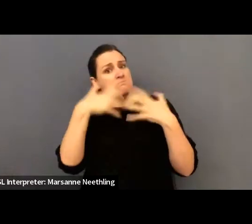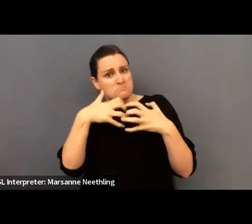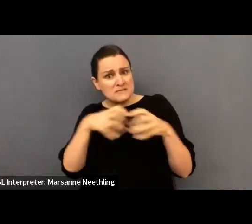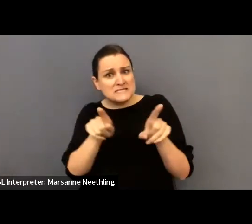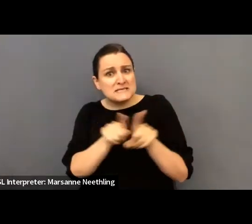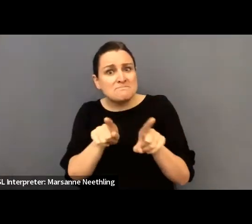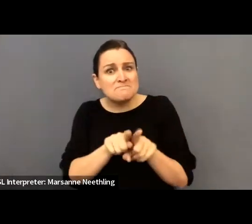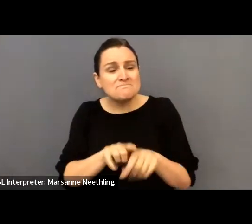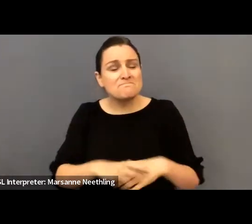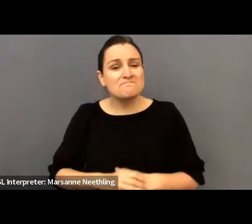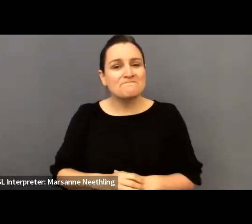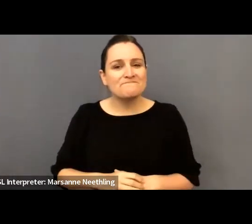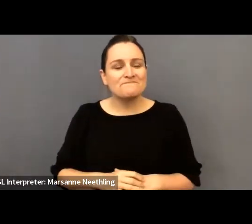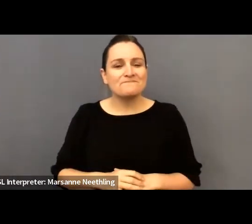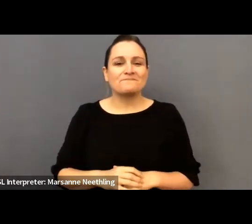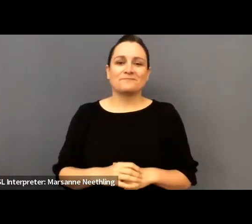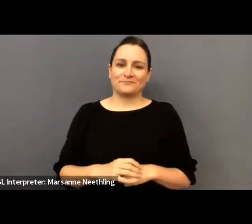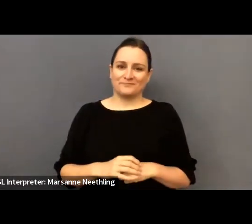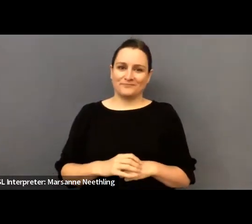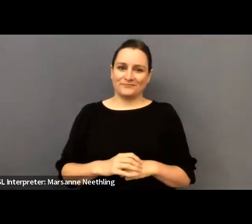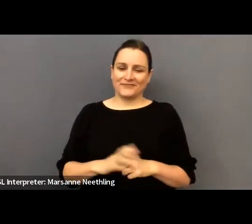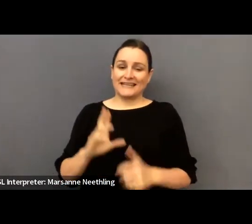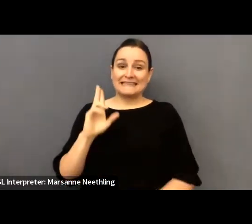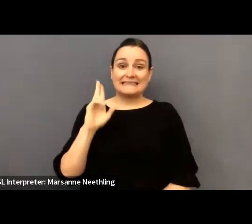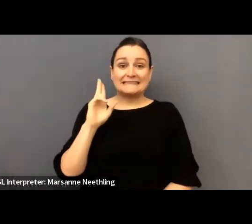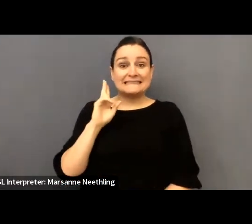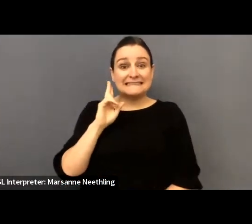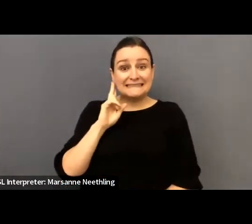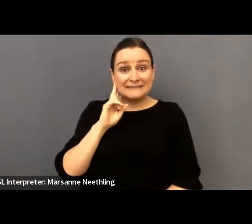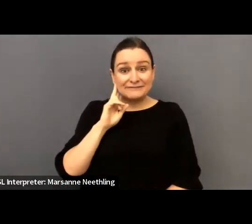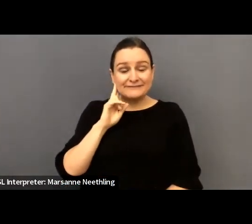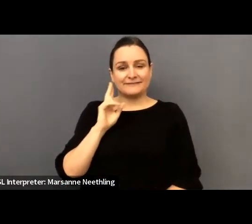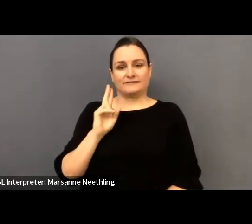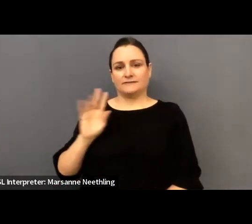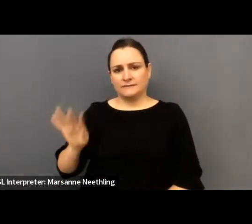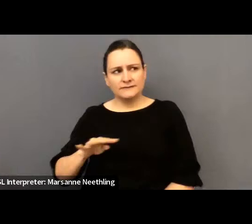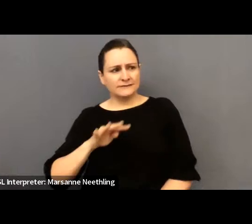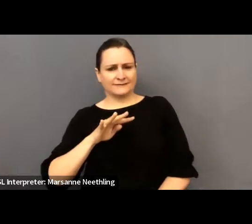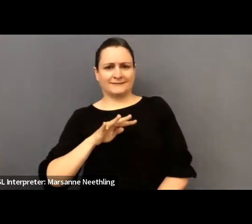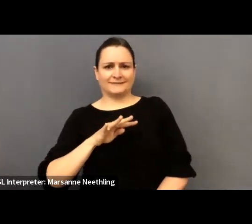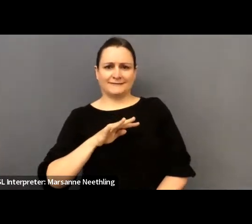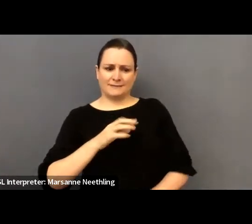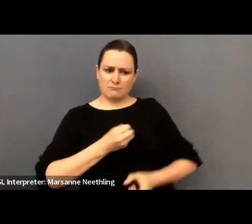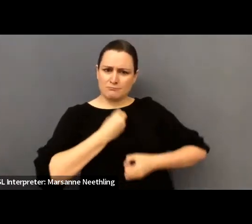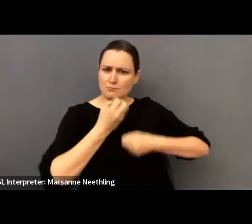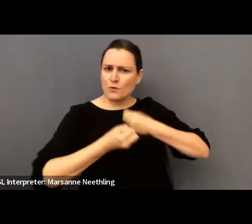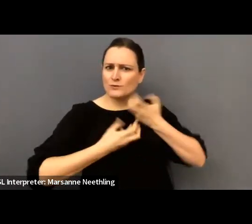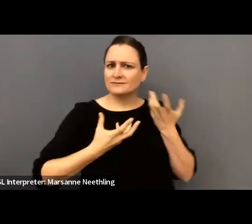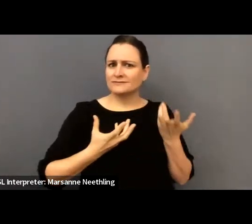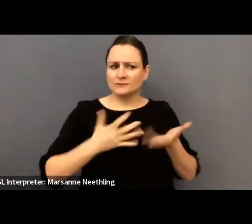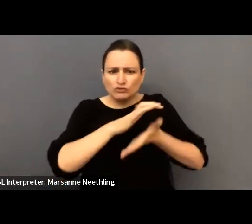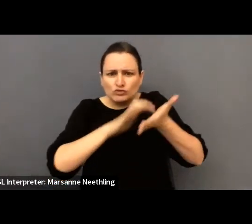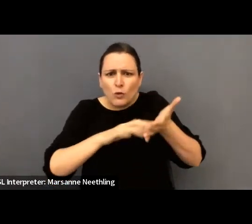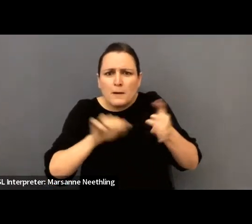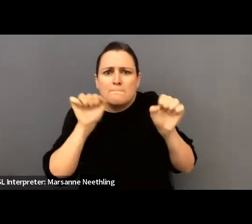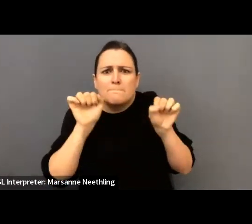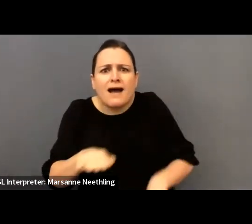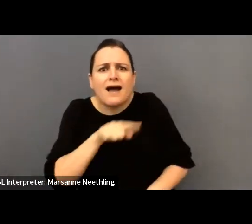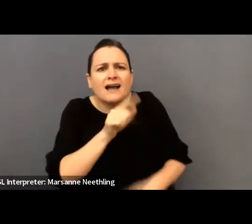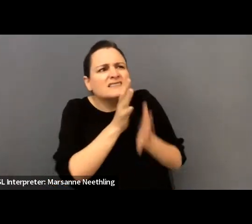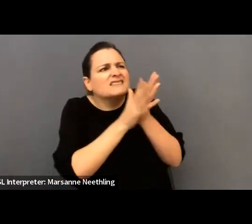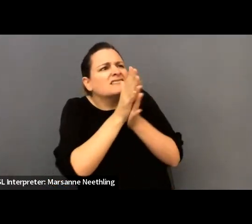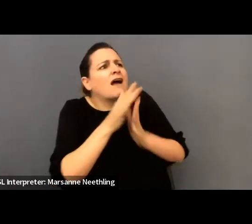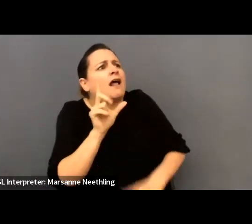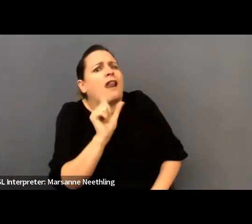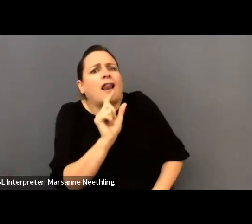were also exposed to poetry and storytelling in their native language as a result.